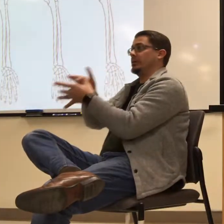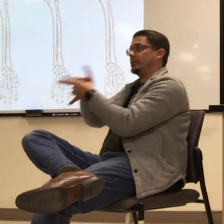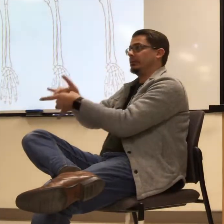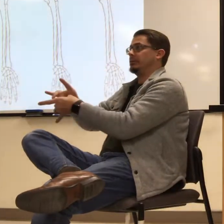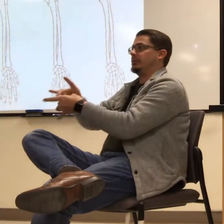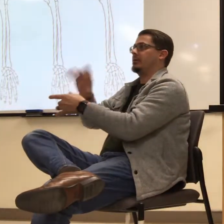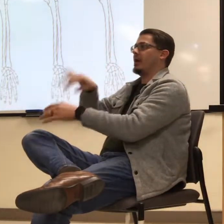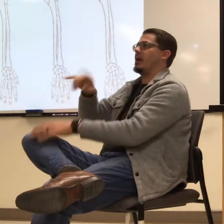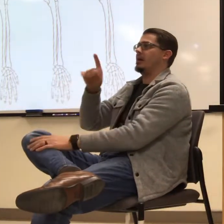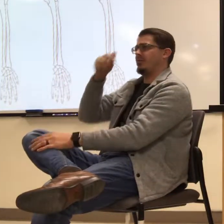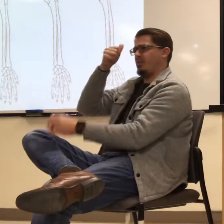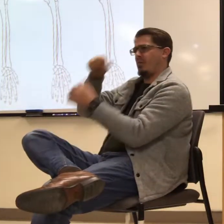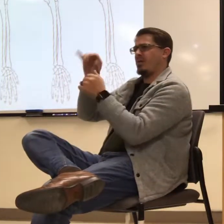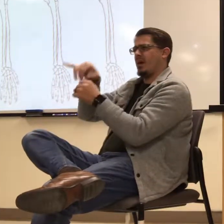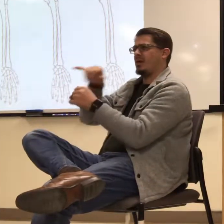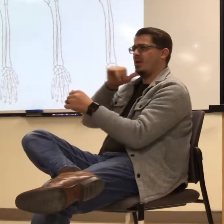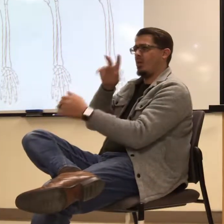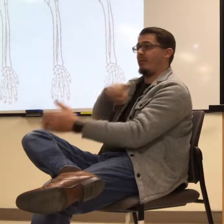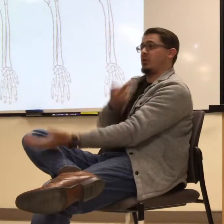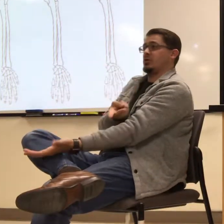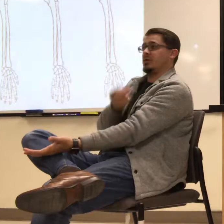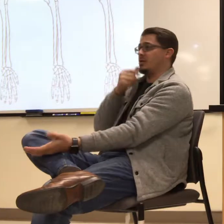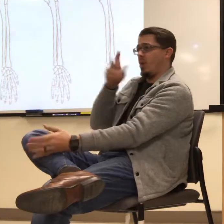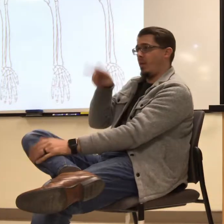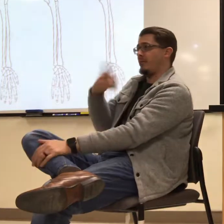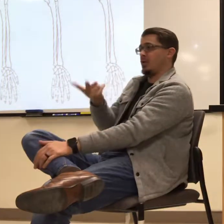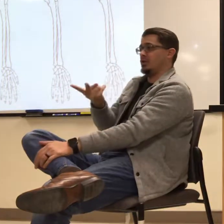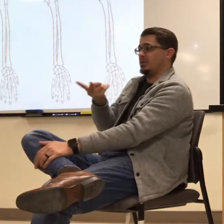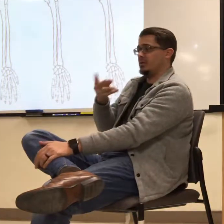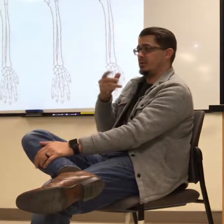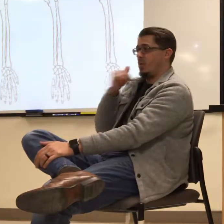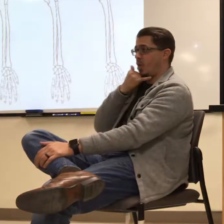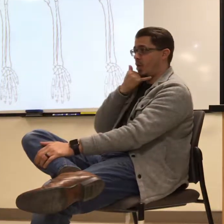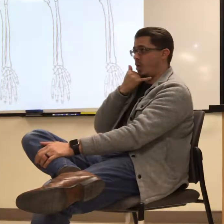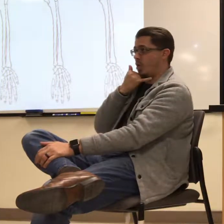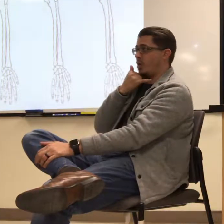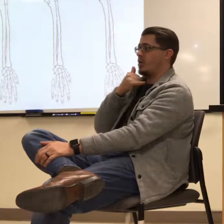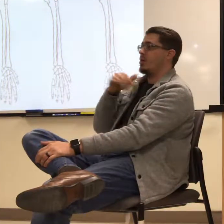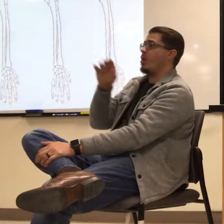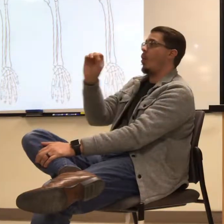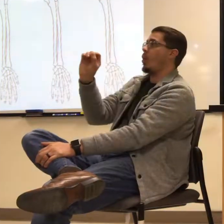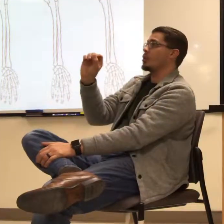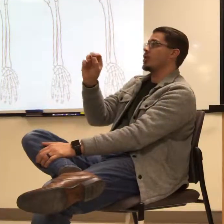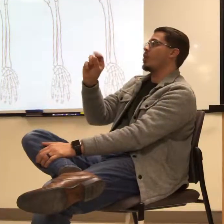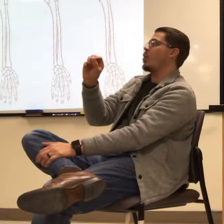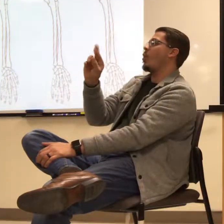that way, you won't reverse it. Don't reverse it, it's incorrect. This is the origin.